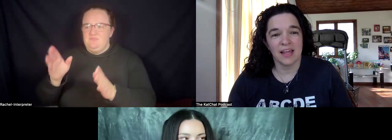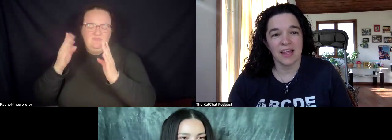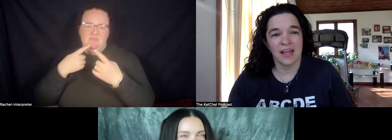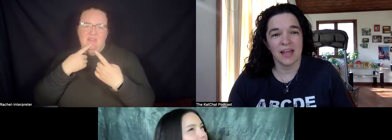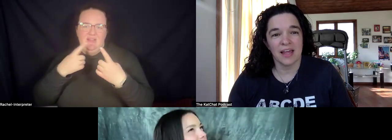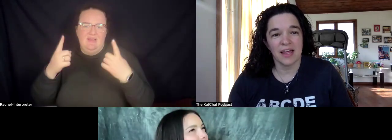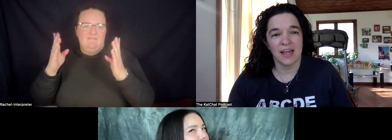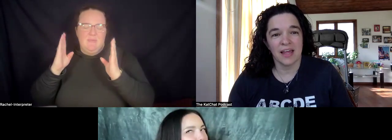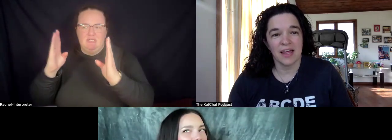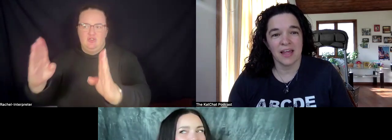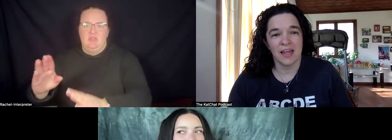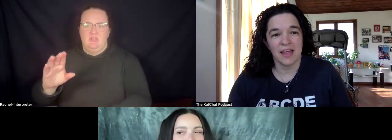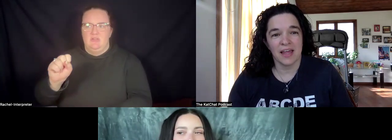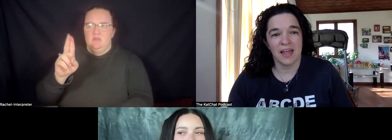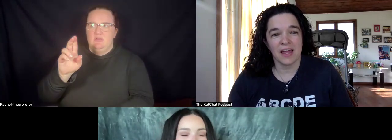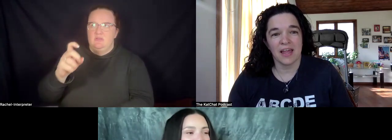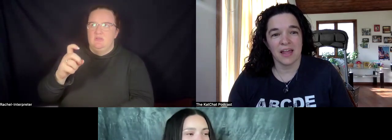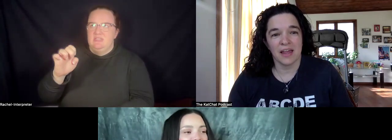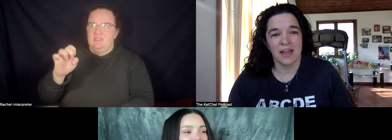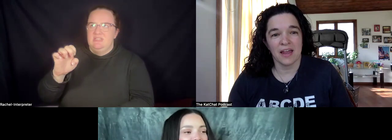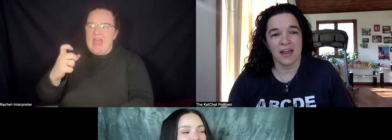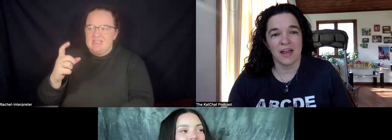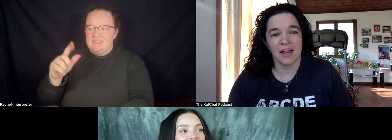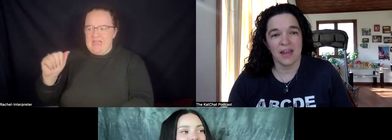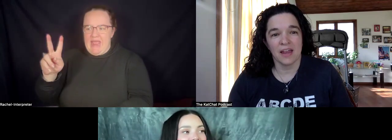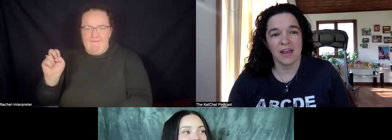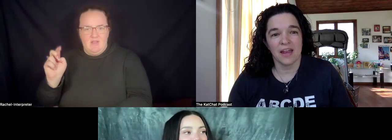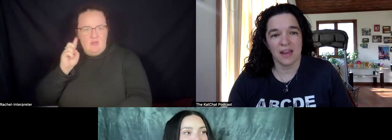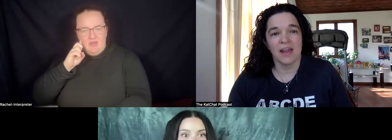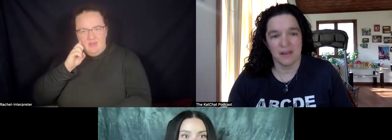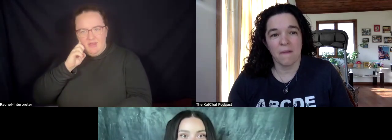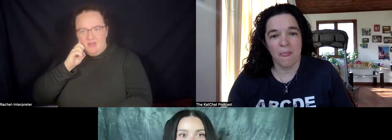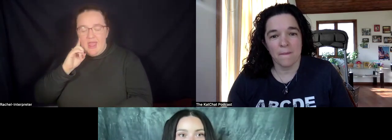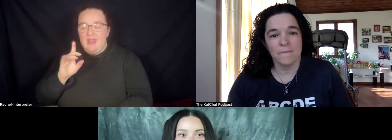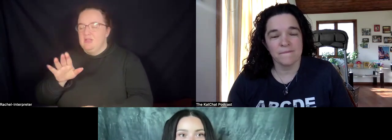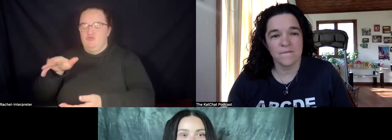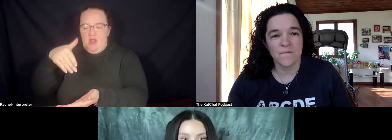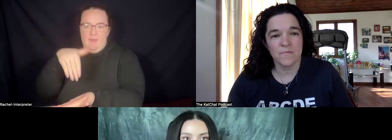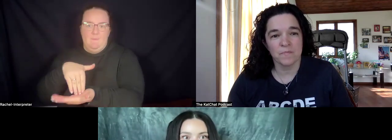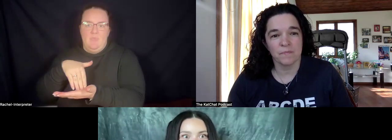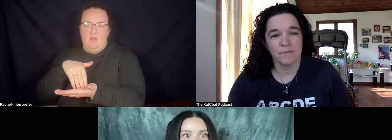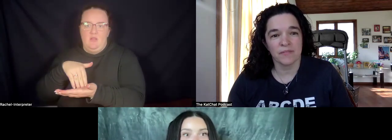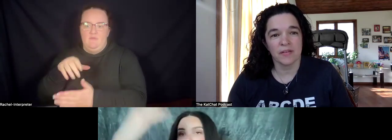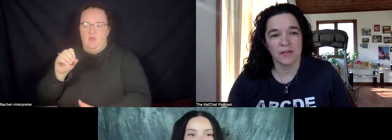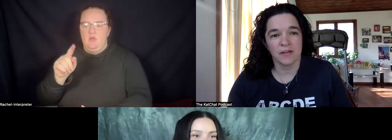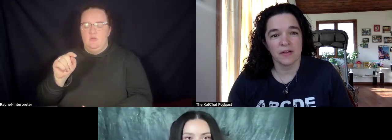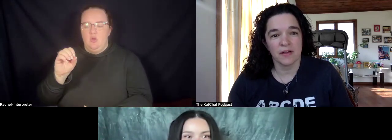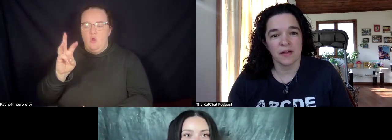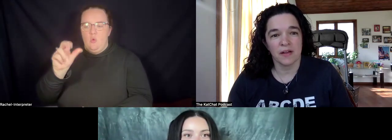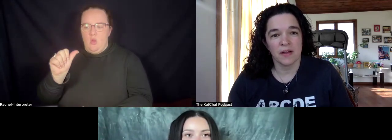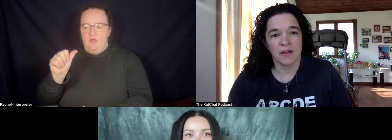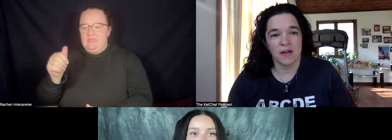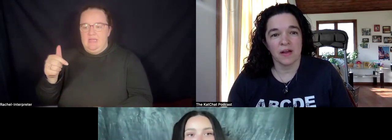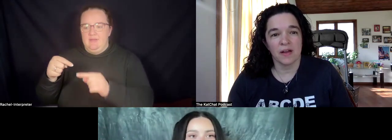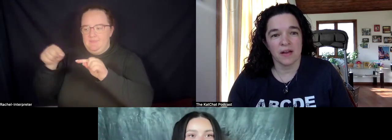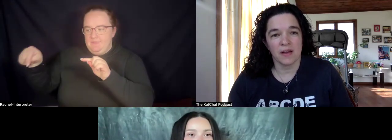called Sussex Drive Avenue, maybe Avenue. And it's right in the heart of Ottawa. Literally across the road